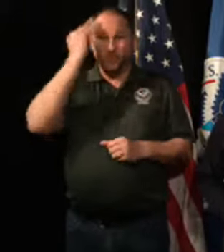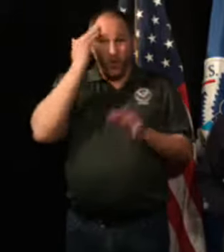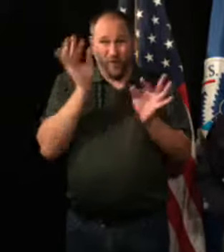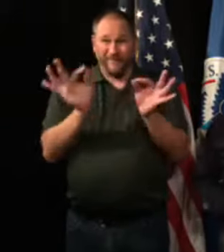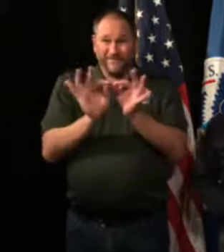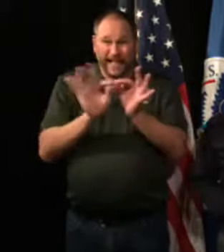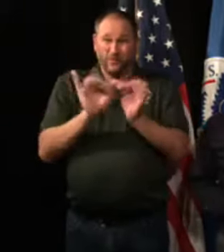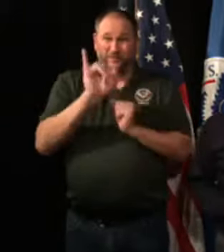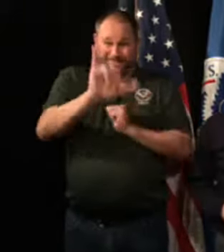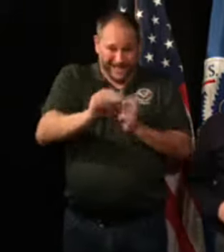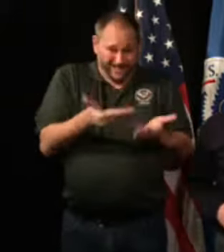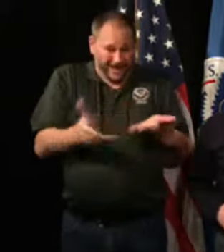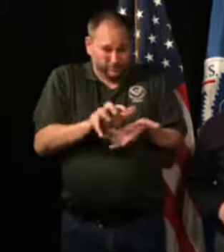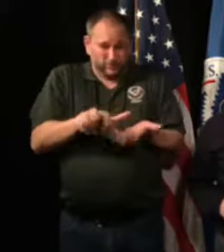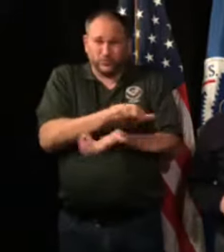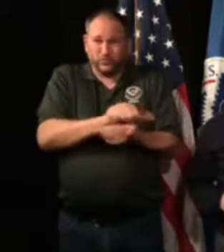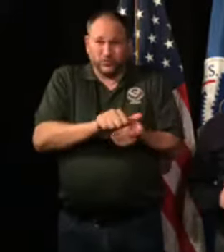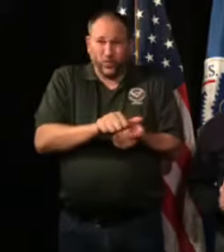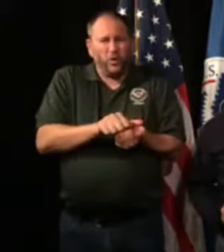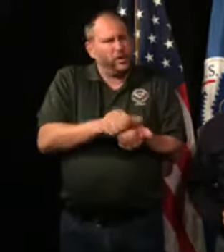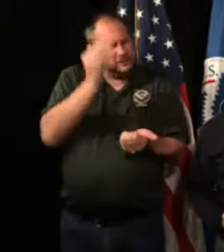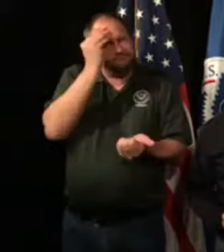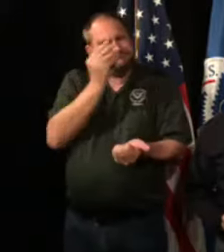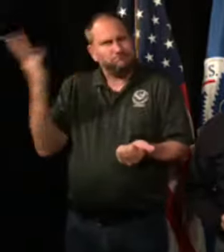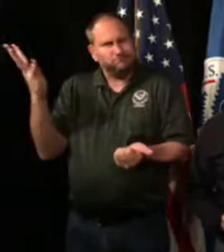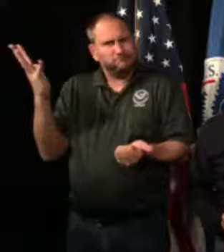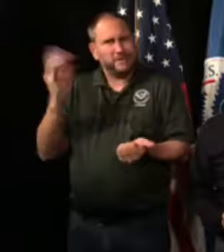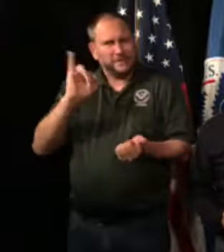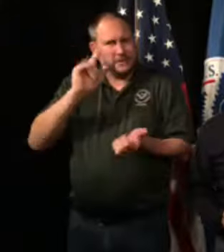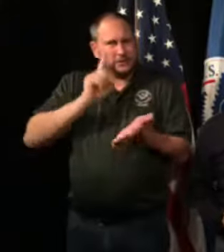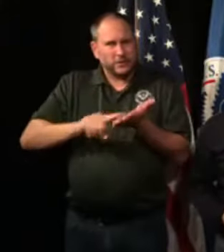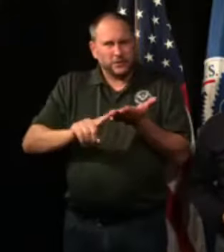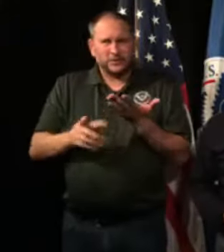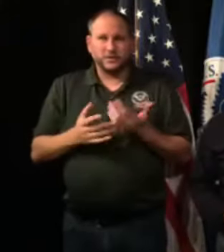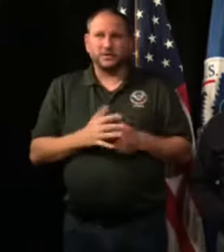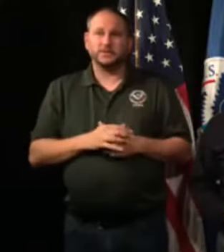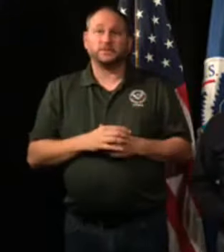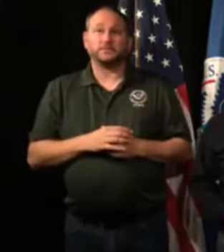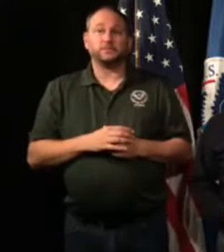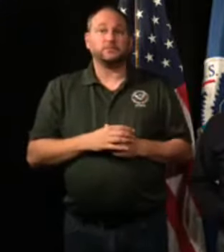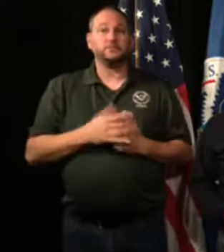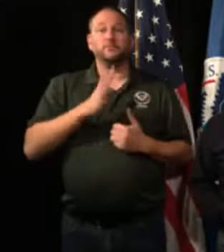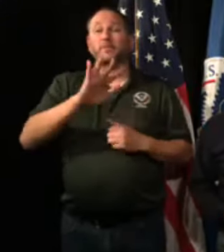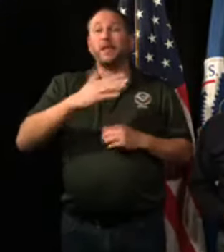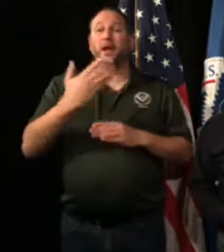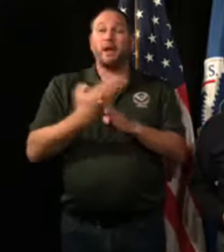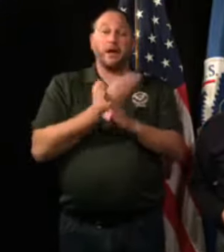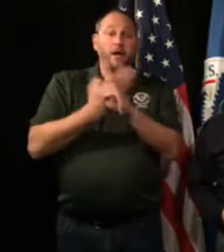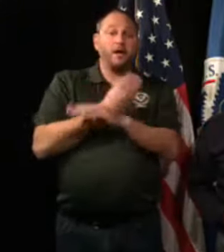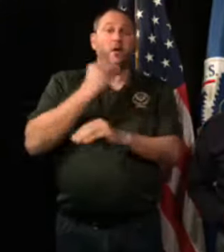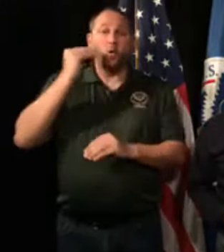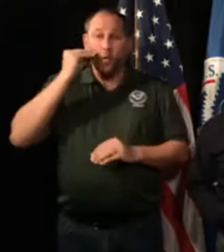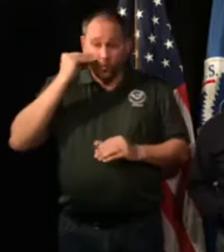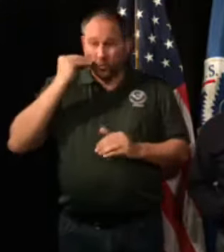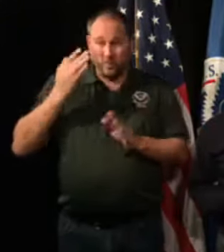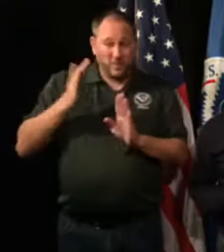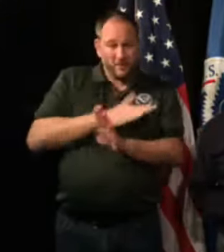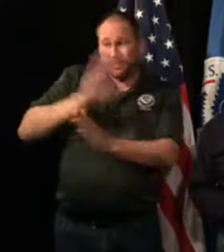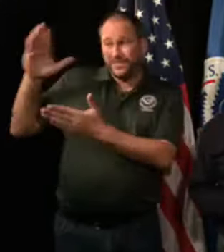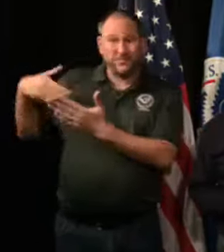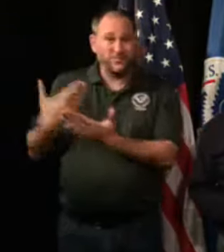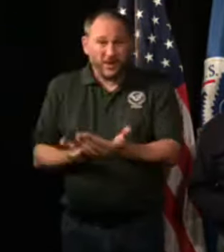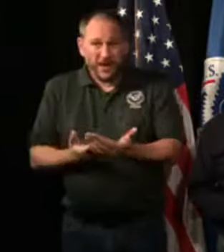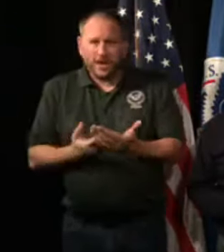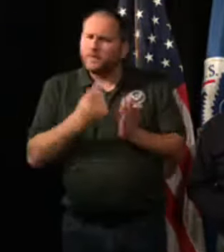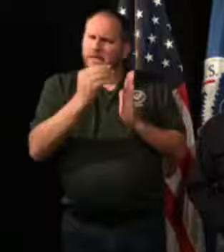that. If you're already doing some initial work on the home before the adjuster arrives, make sure you take a